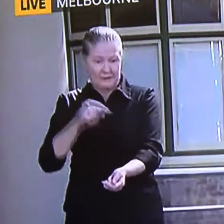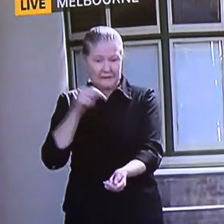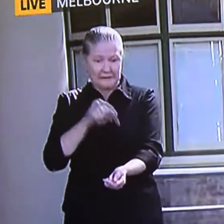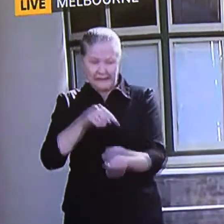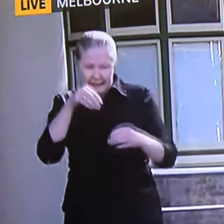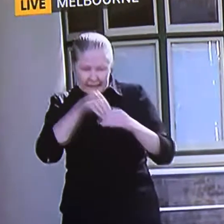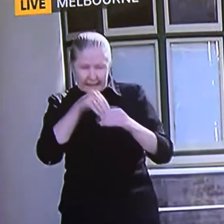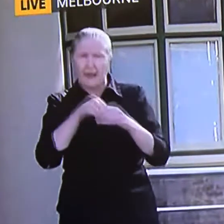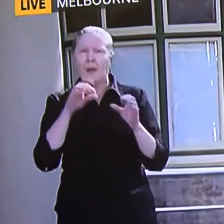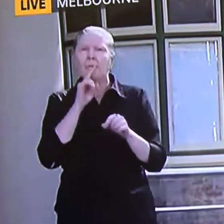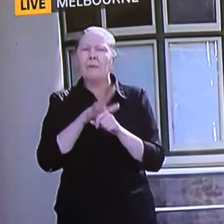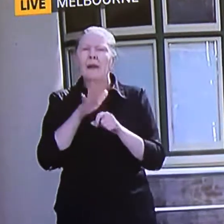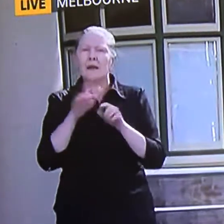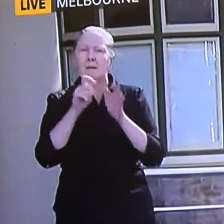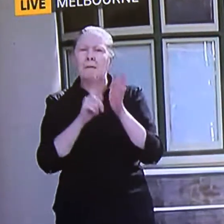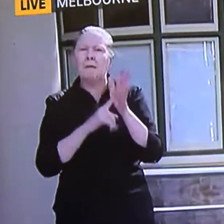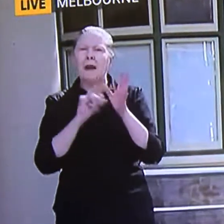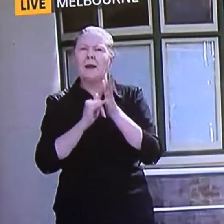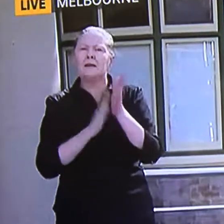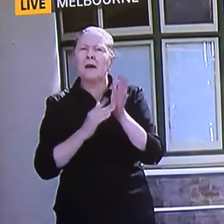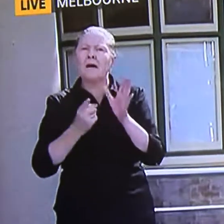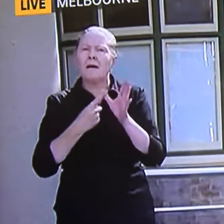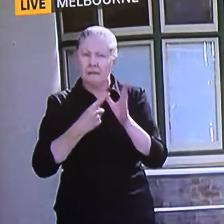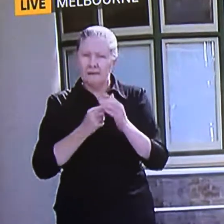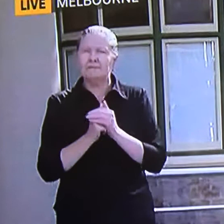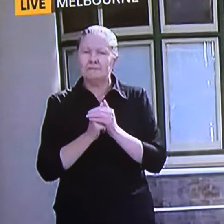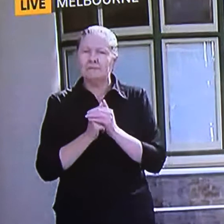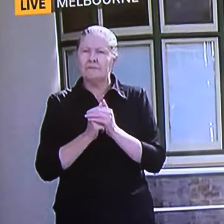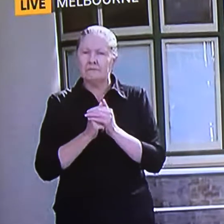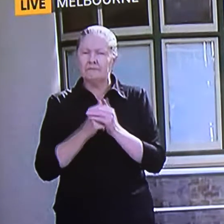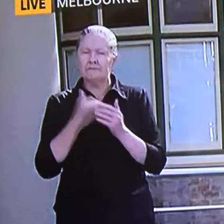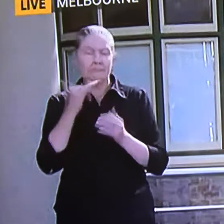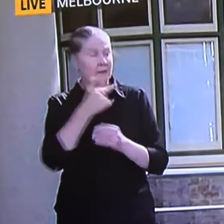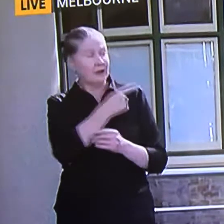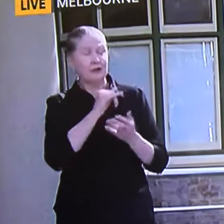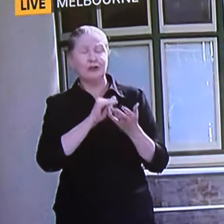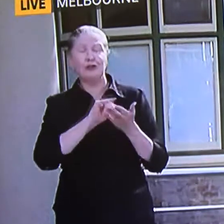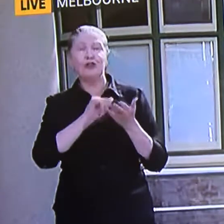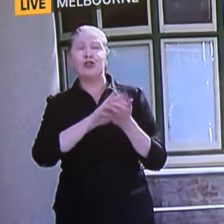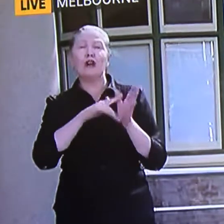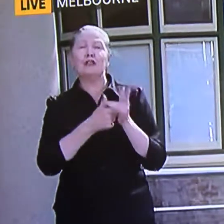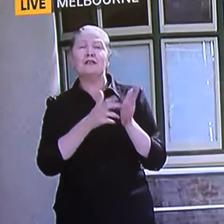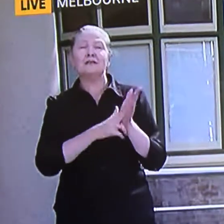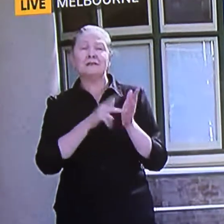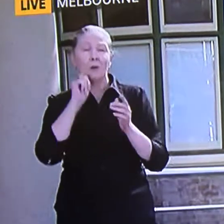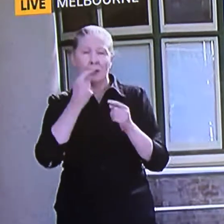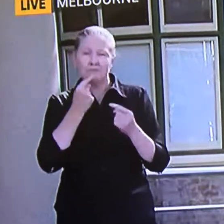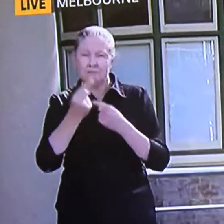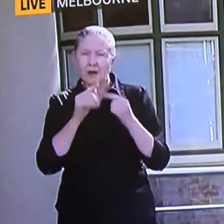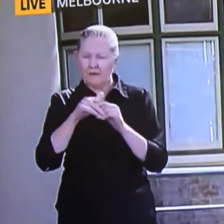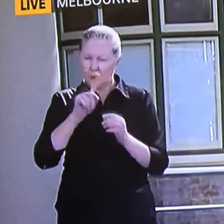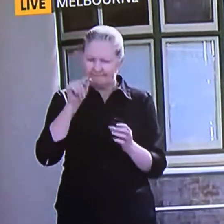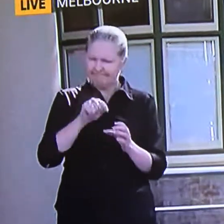plasma. Blood plasma has recently been identified, and Sharon might also provide some advice on